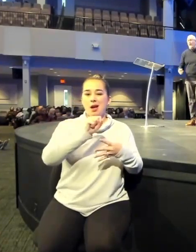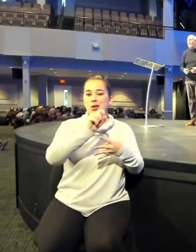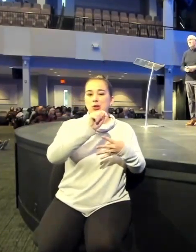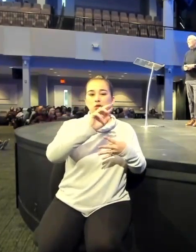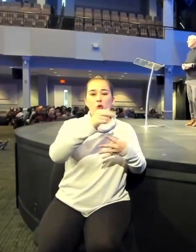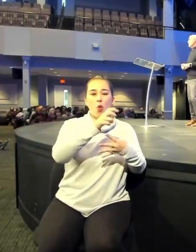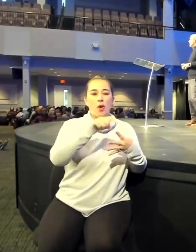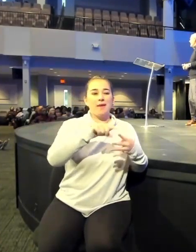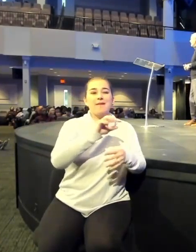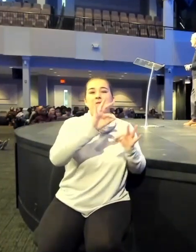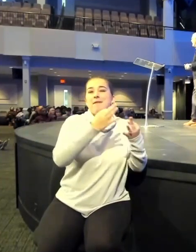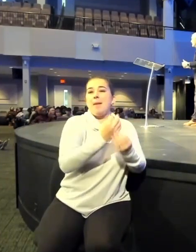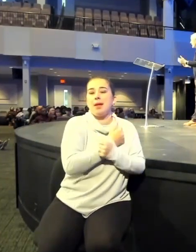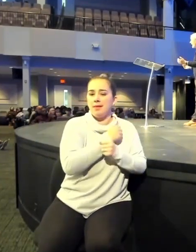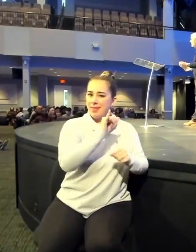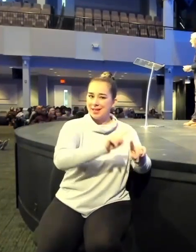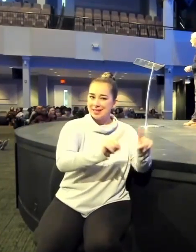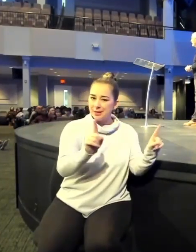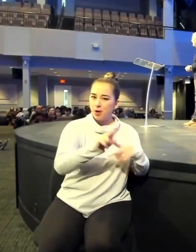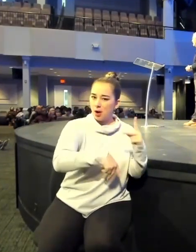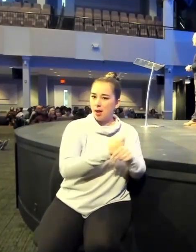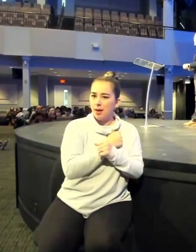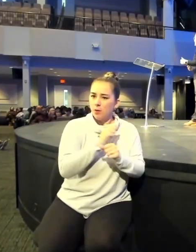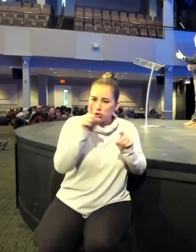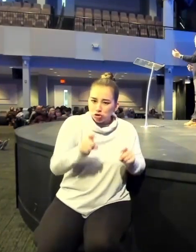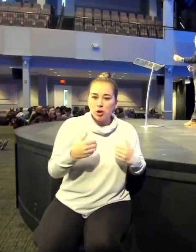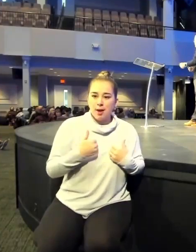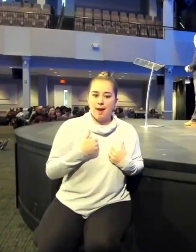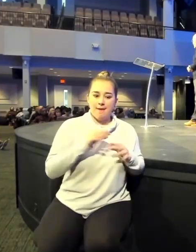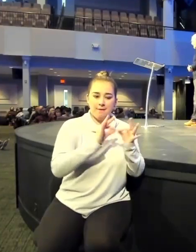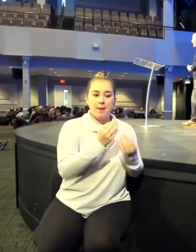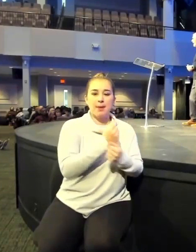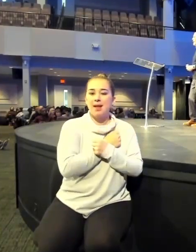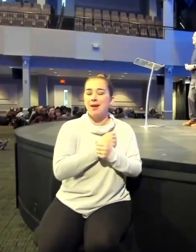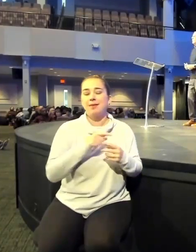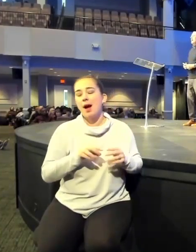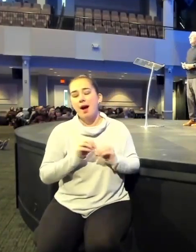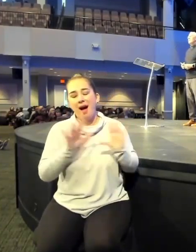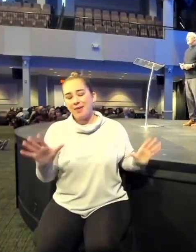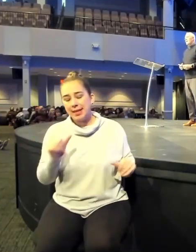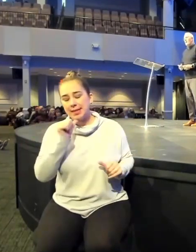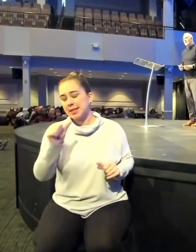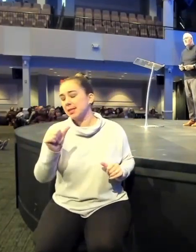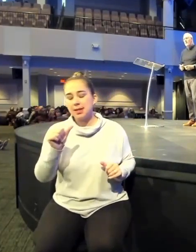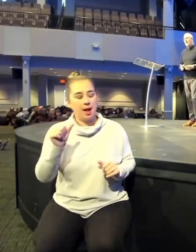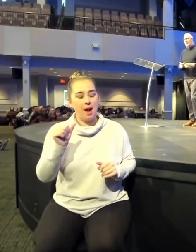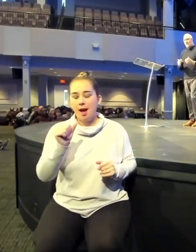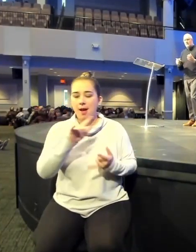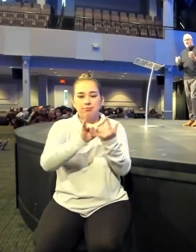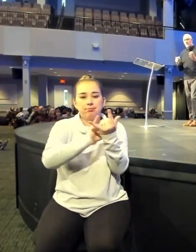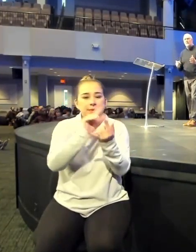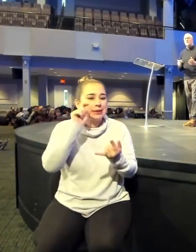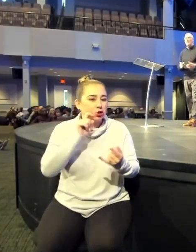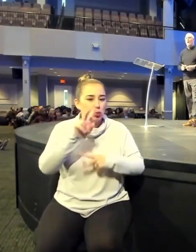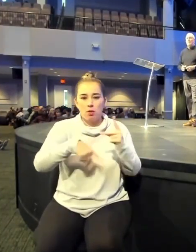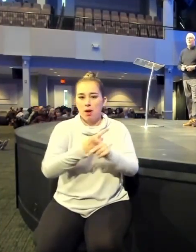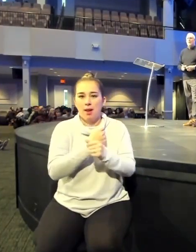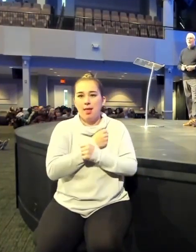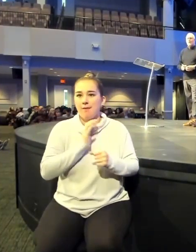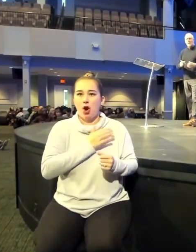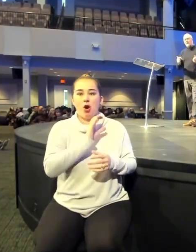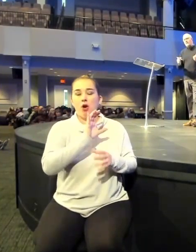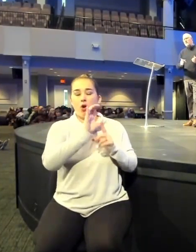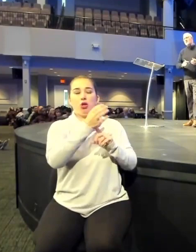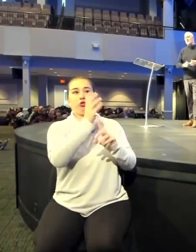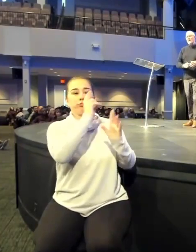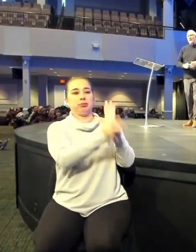family love. That's a wonderful thing. Everybody should have that. Certainly is not the erotic kind of love that our culture knows so much about.